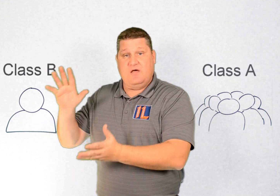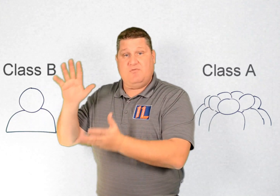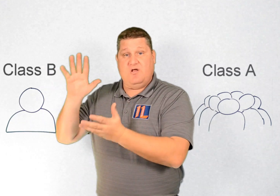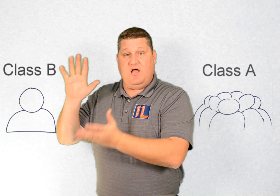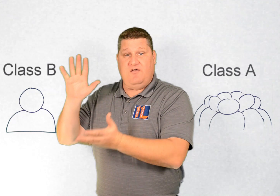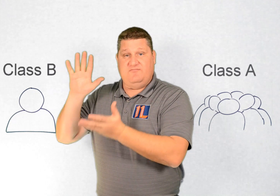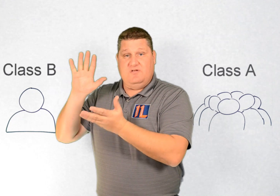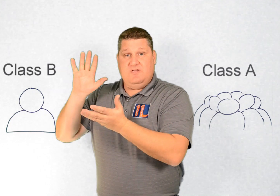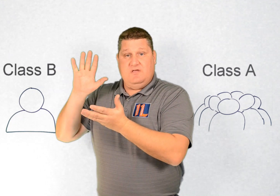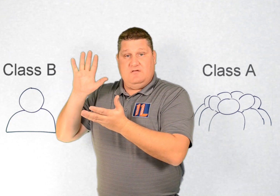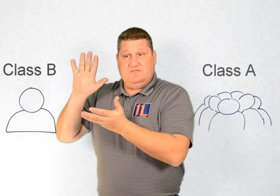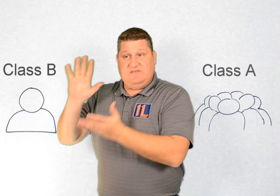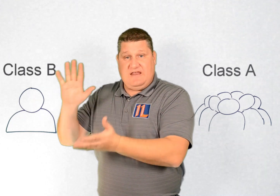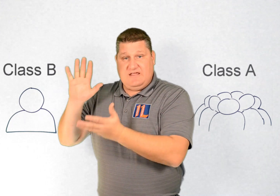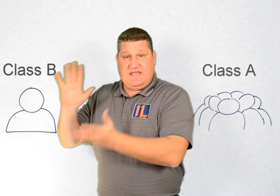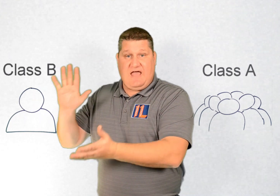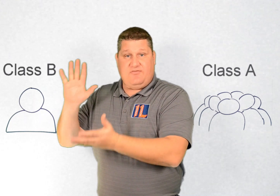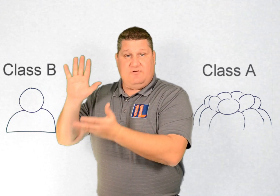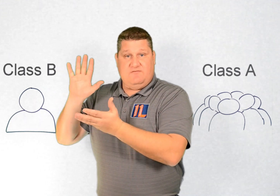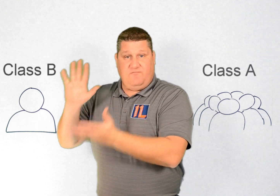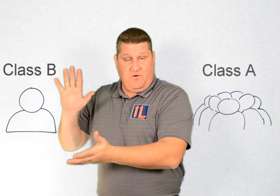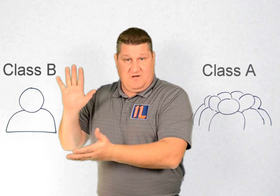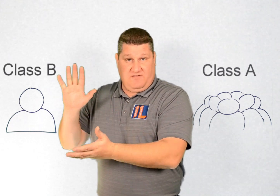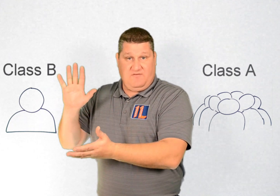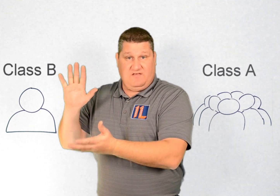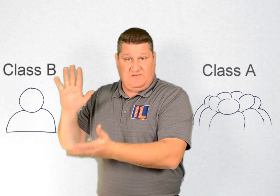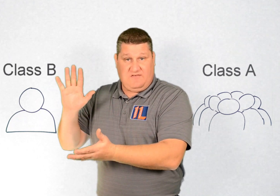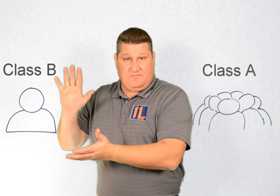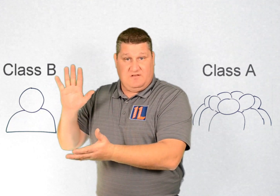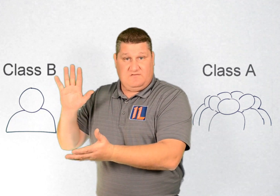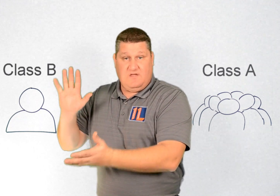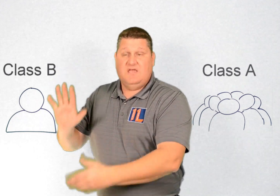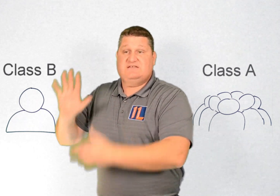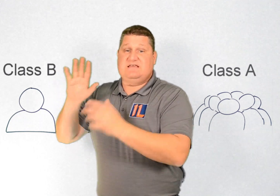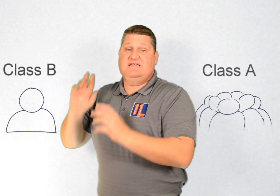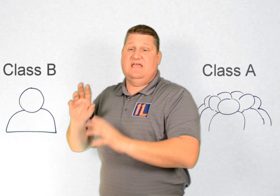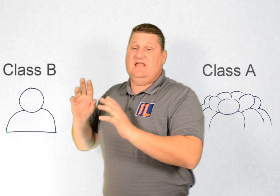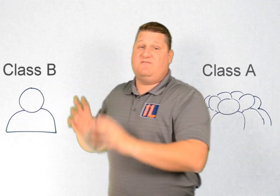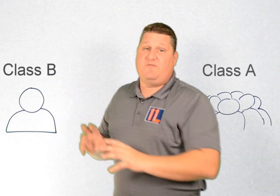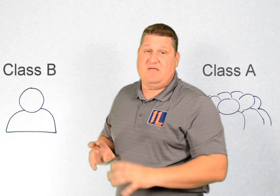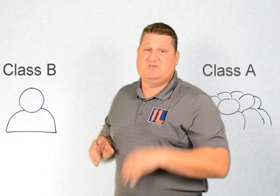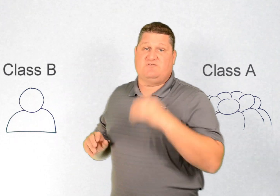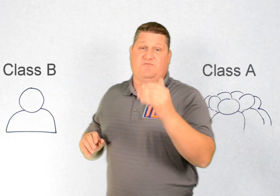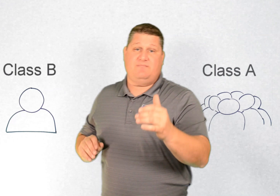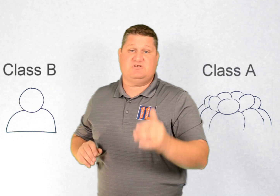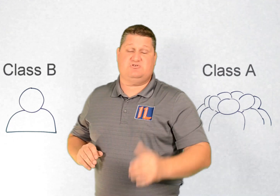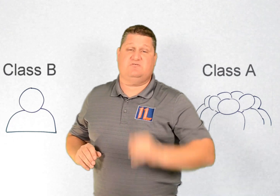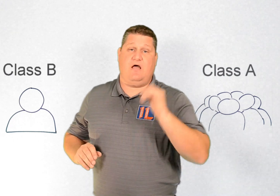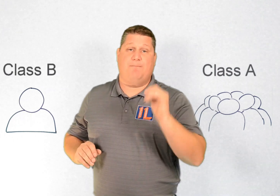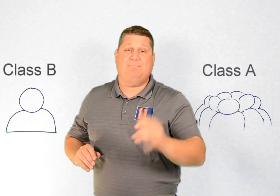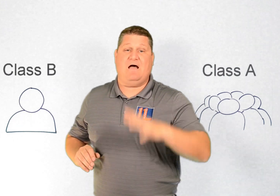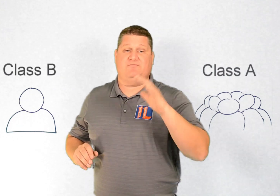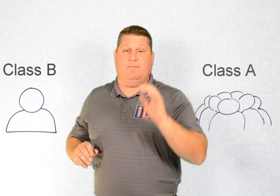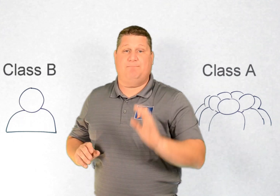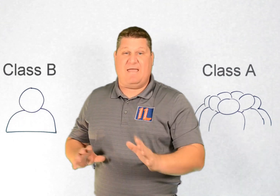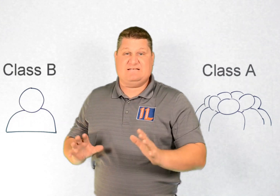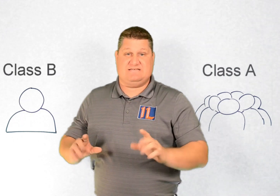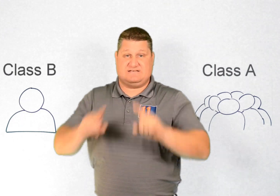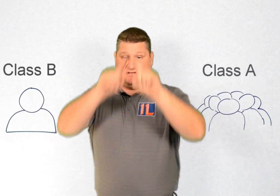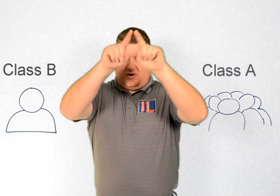number of data gathering formative assessments to get information from the student about the basics on